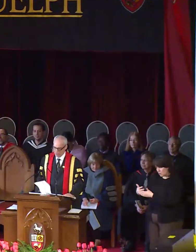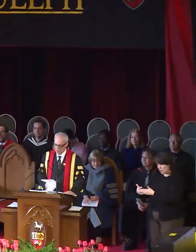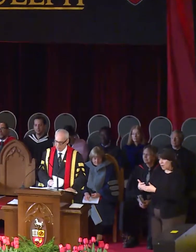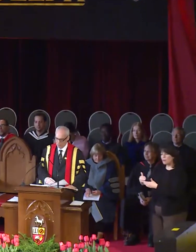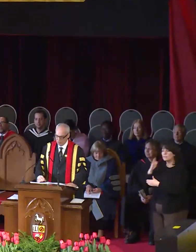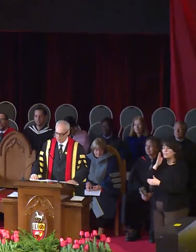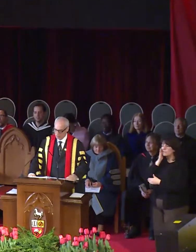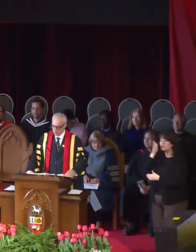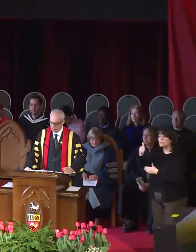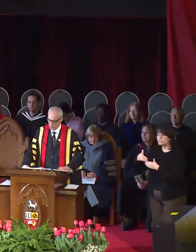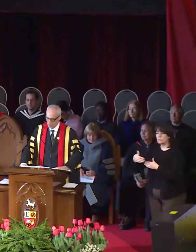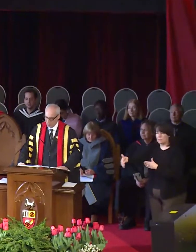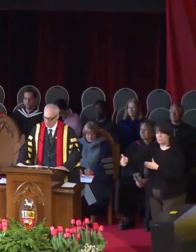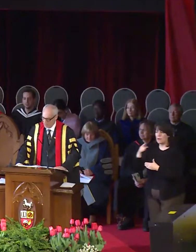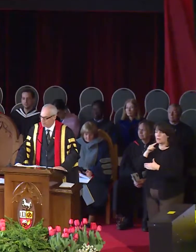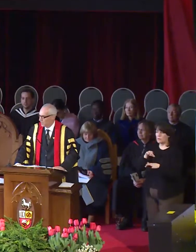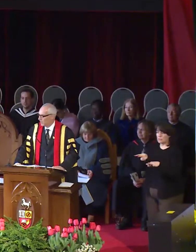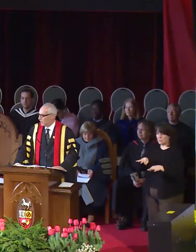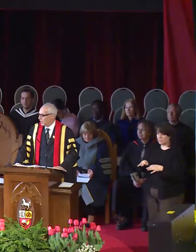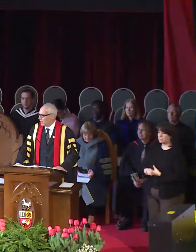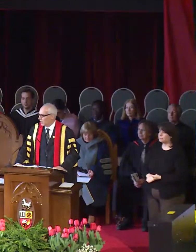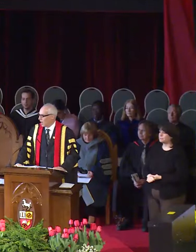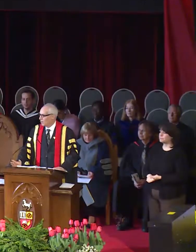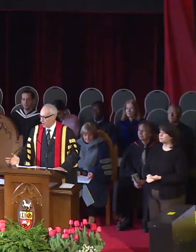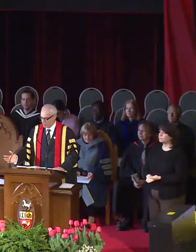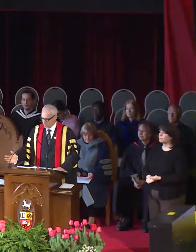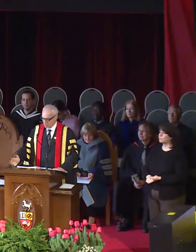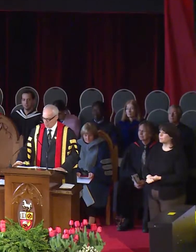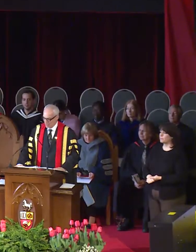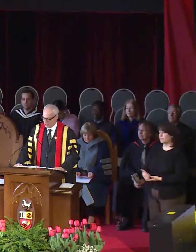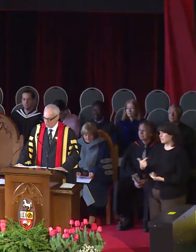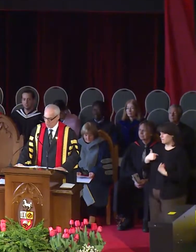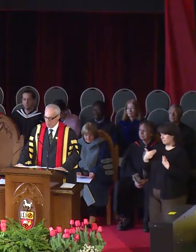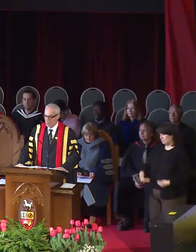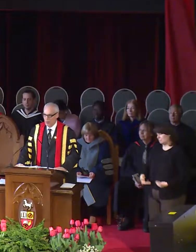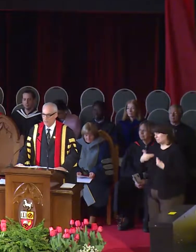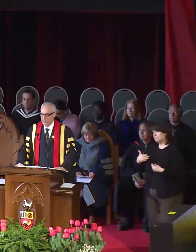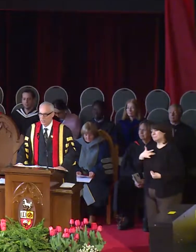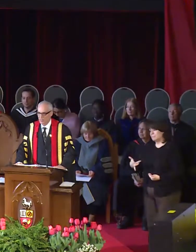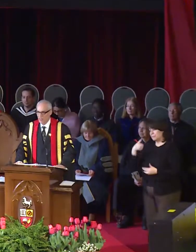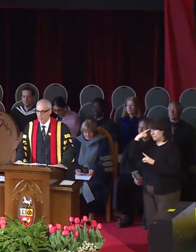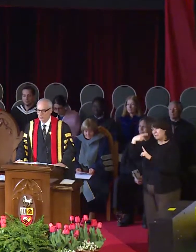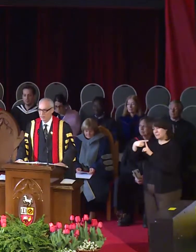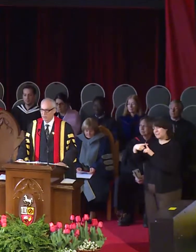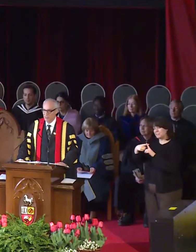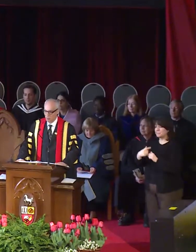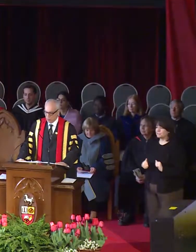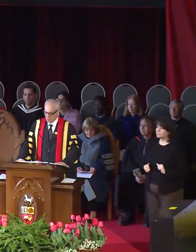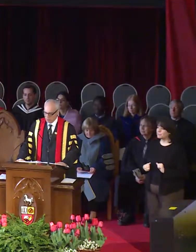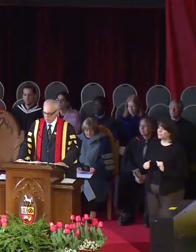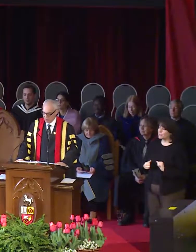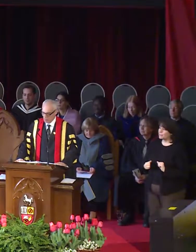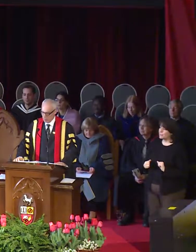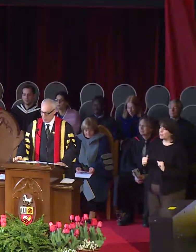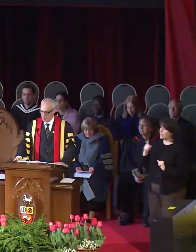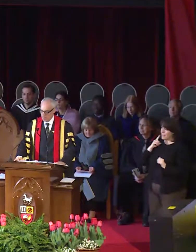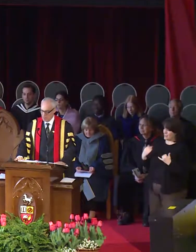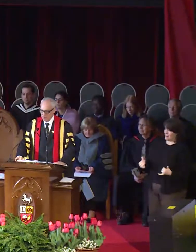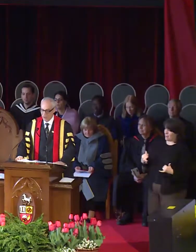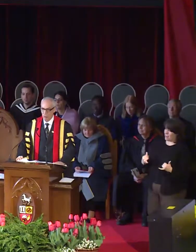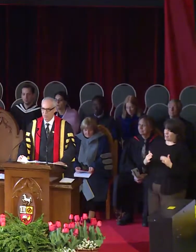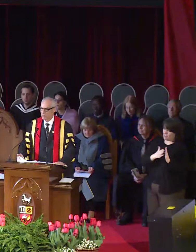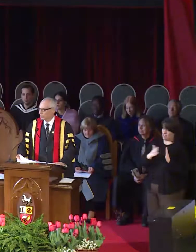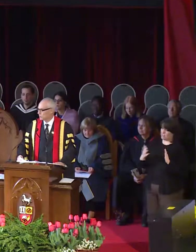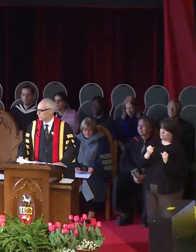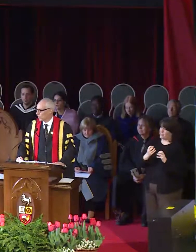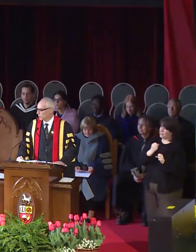follow. And let me explain what I mean by that. I'm an optimist by nature, and in many ways, I do believe we are living through what might be